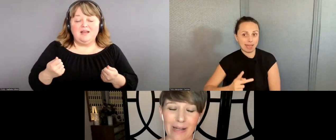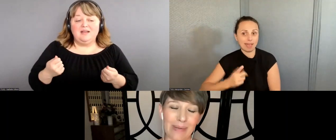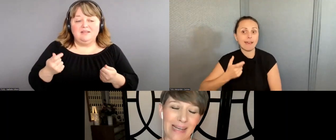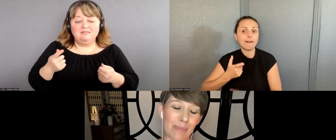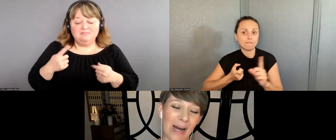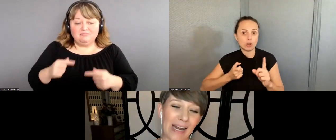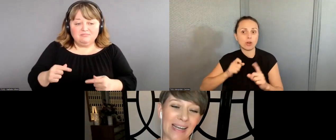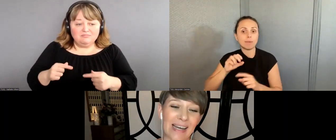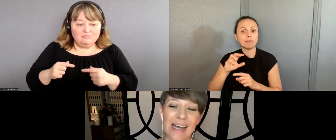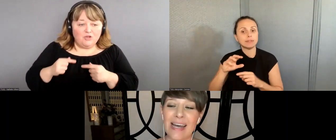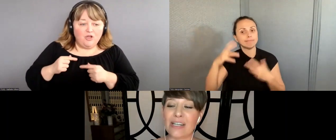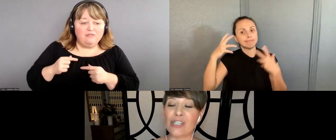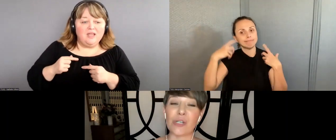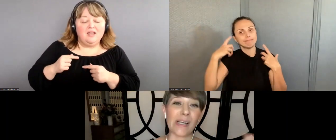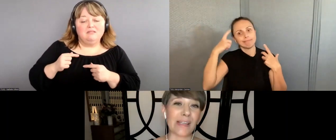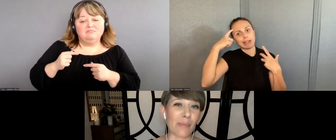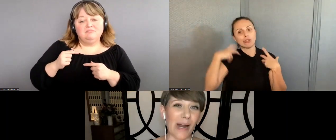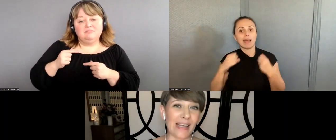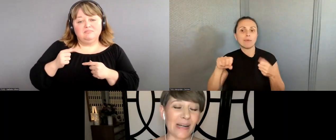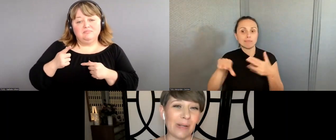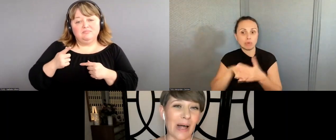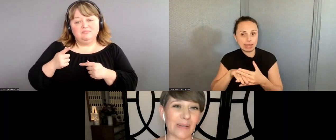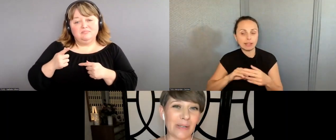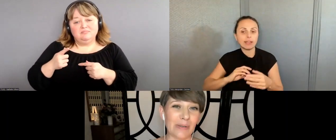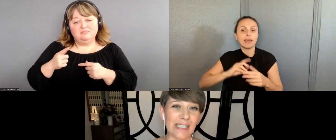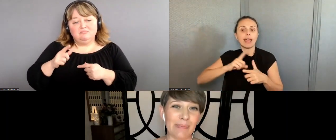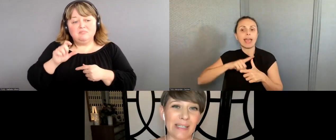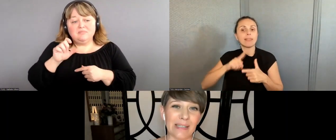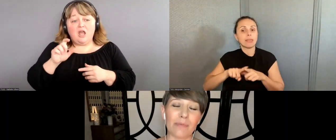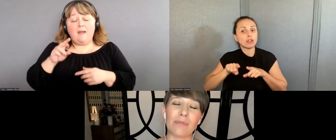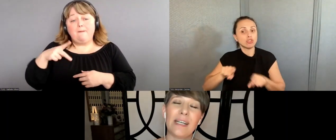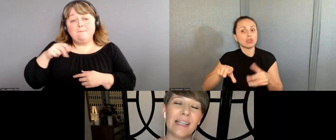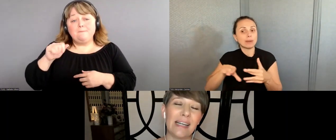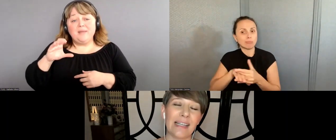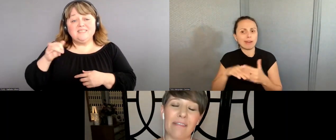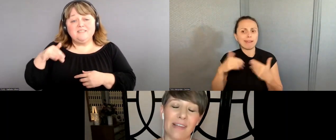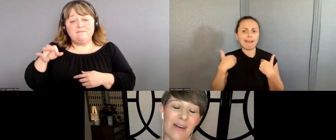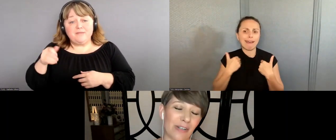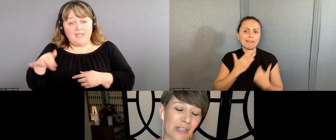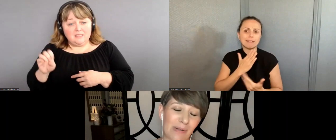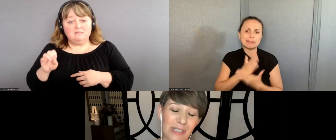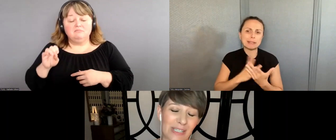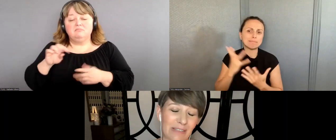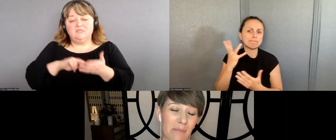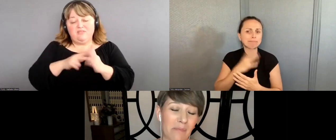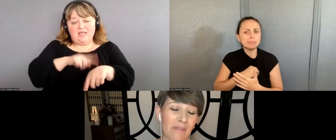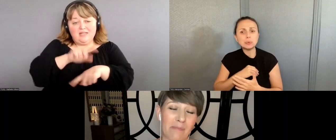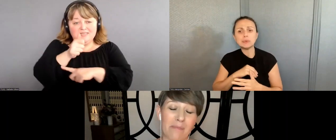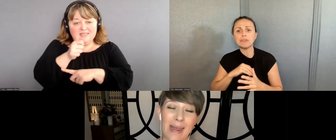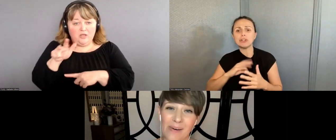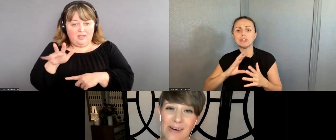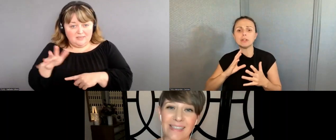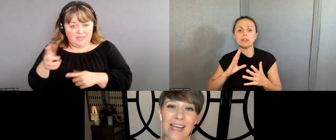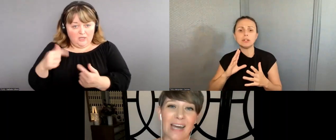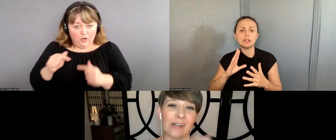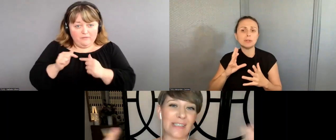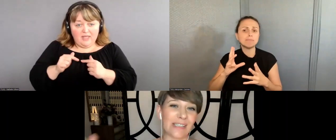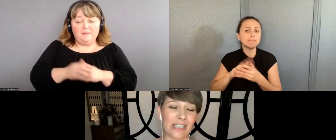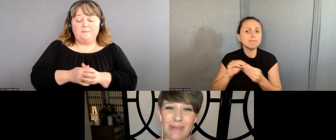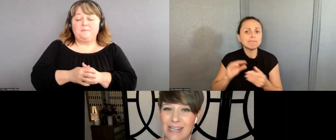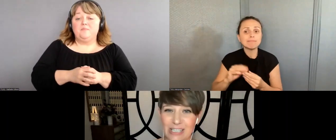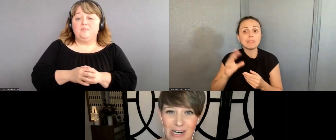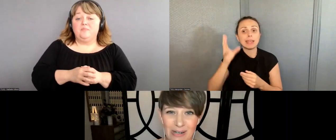our well-being break. During the break, there will also just be some really lovely contributions from parents that